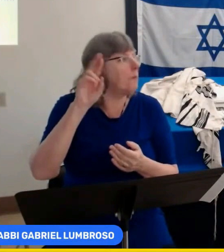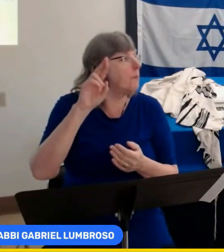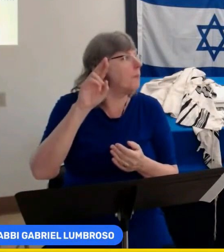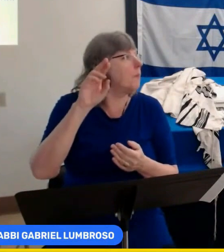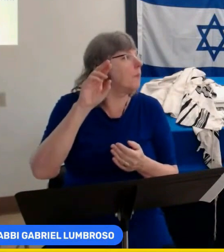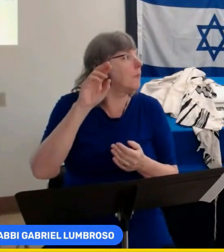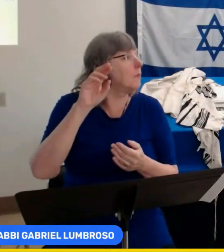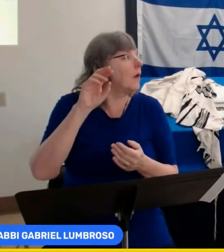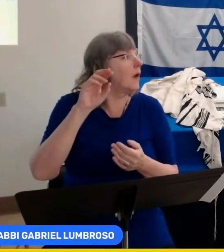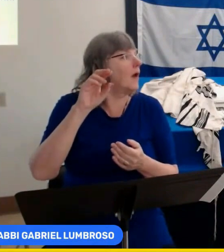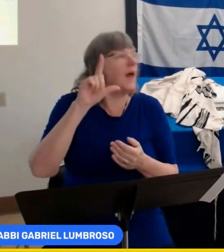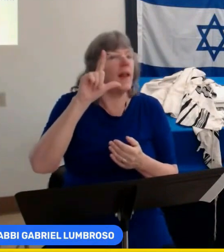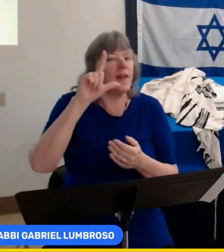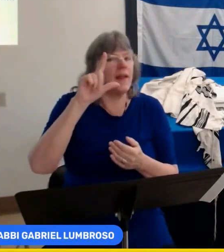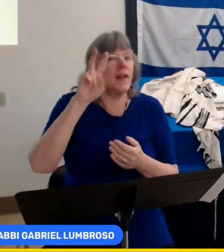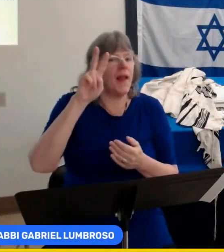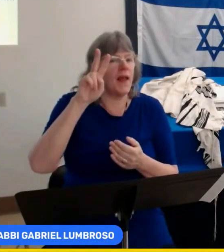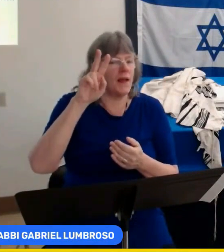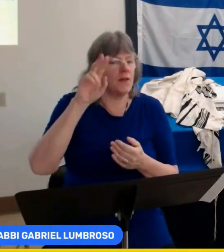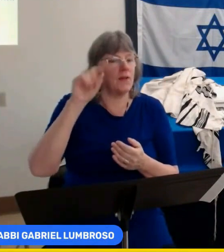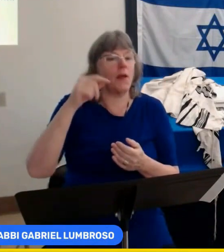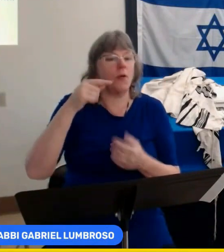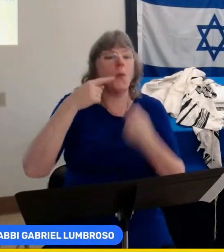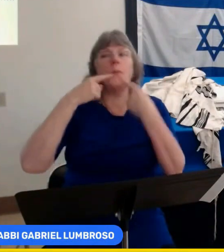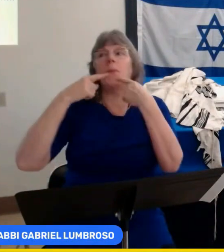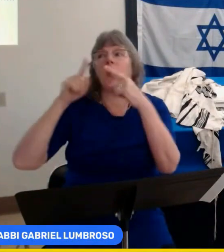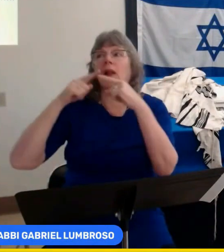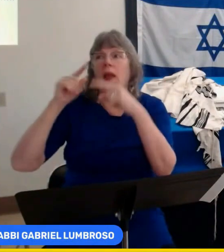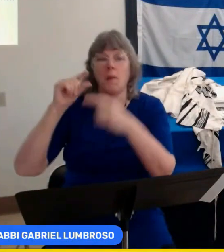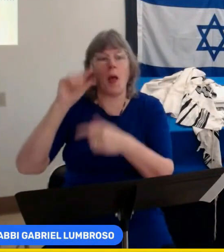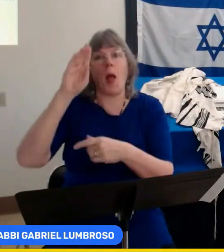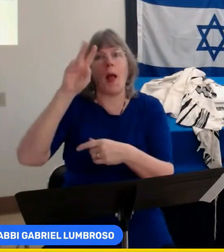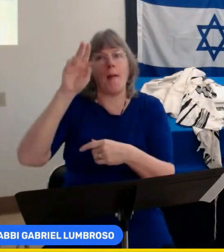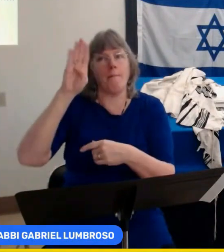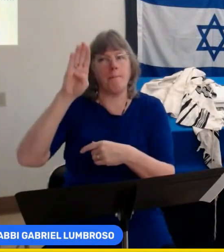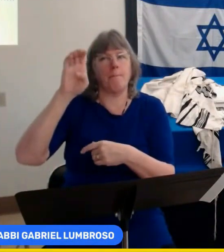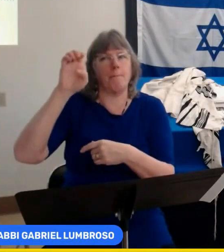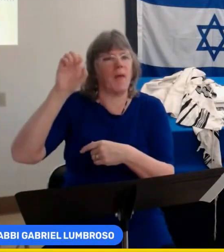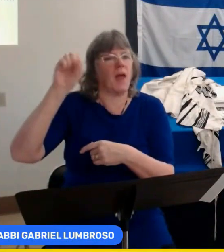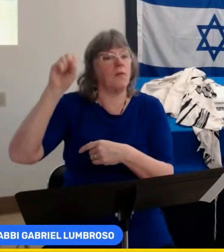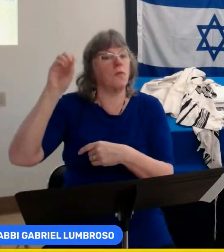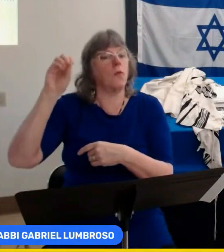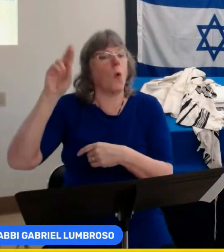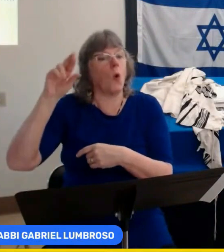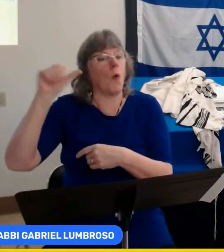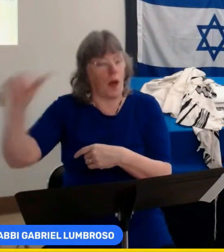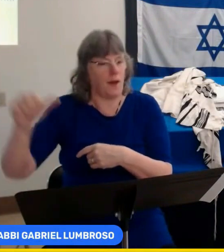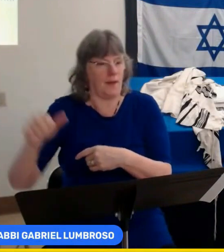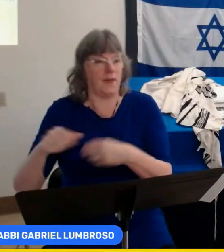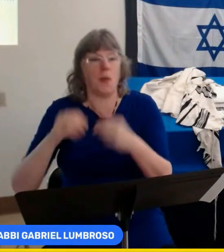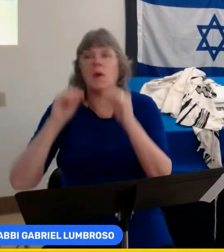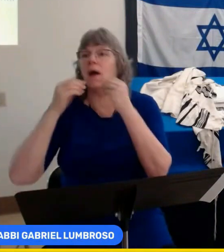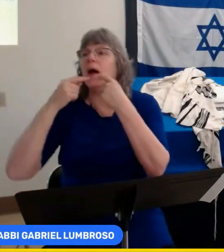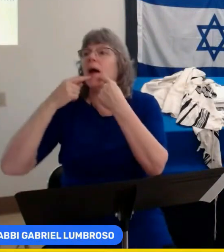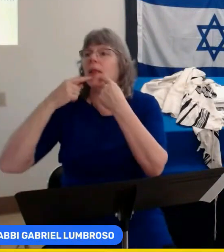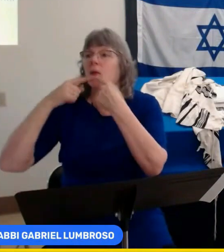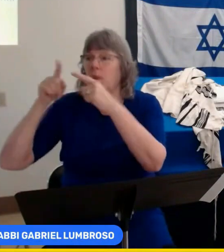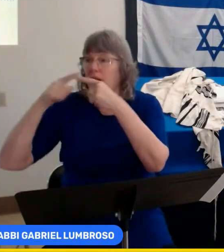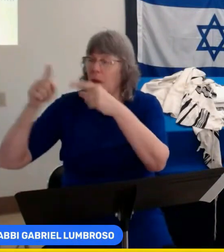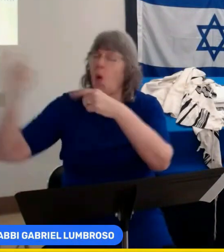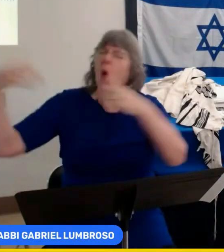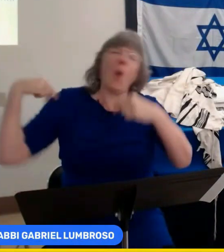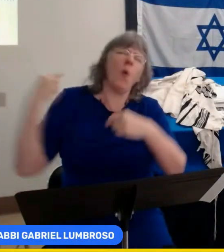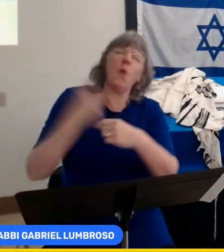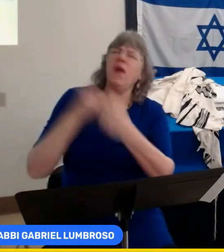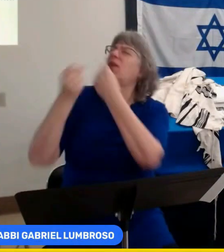is levaser, to proclaim the good news of God's salvation. You know, so it means that